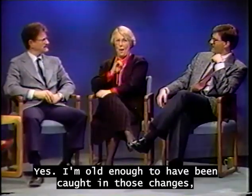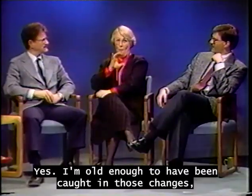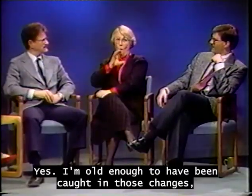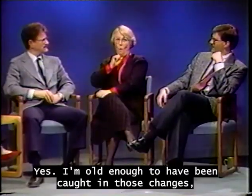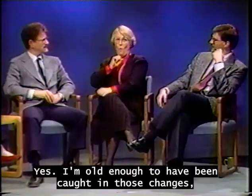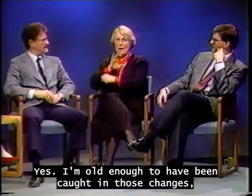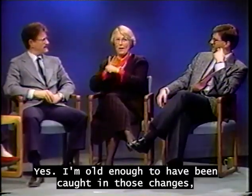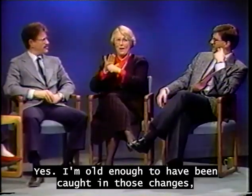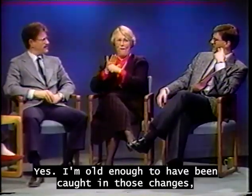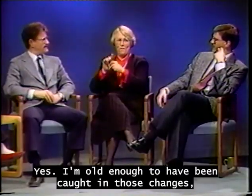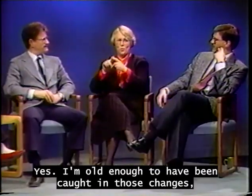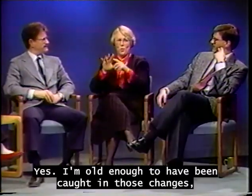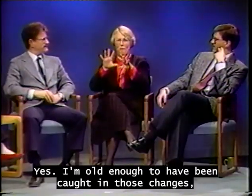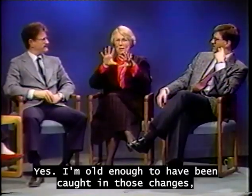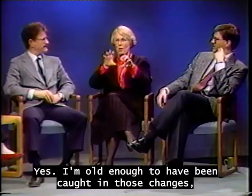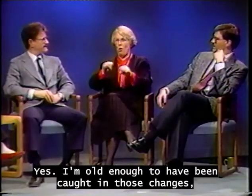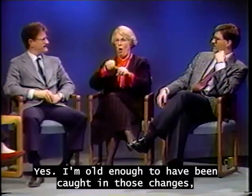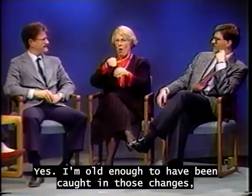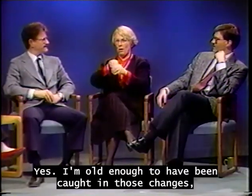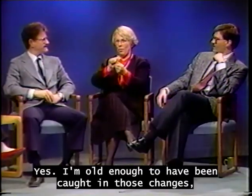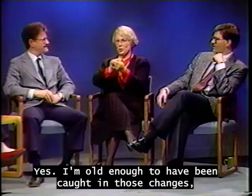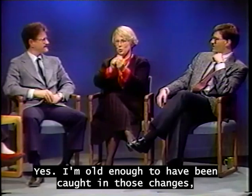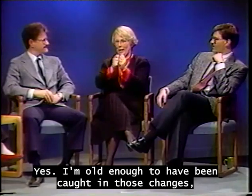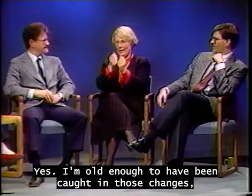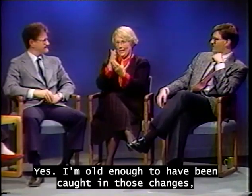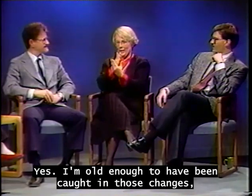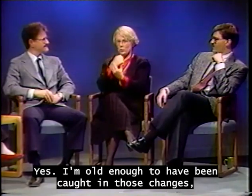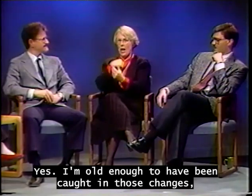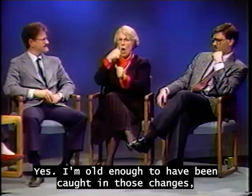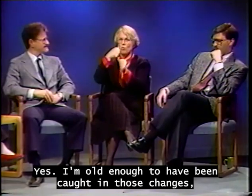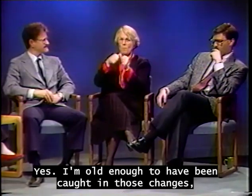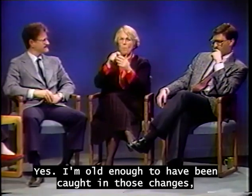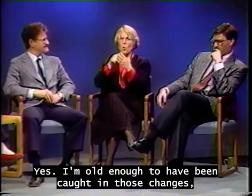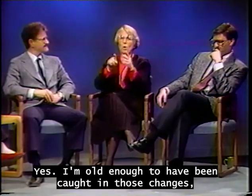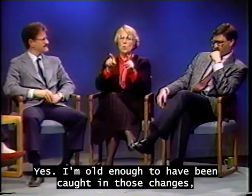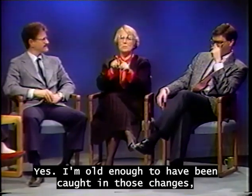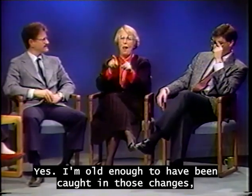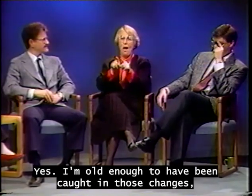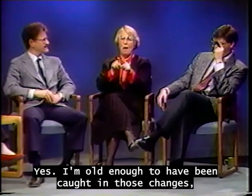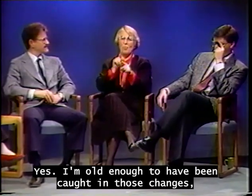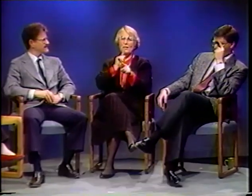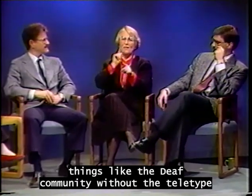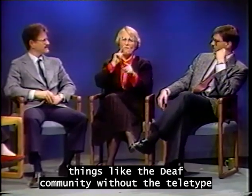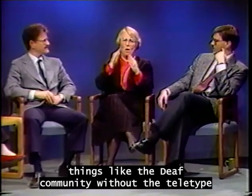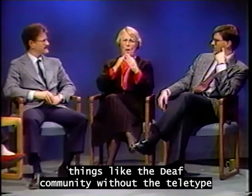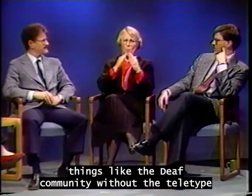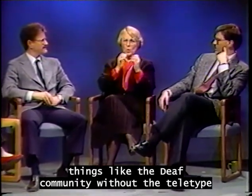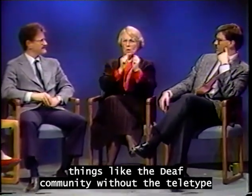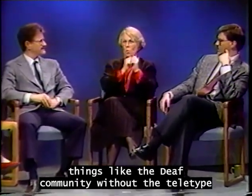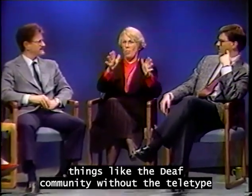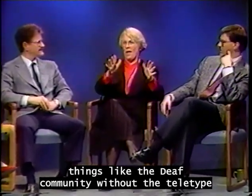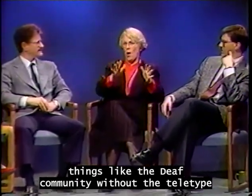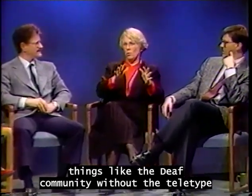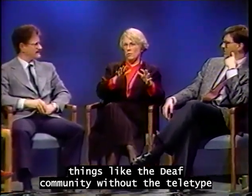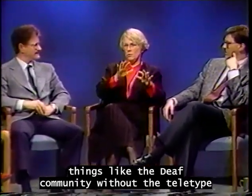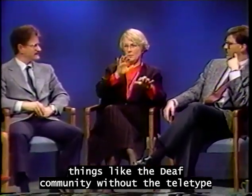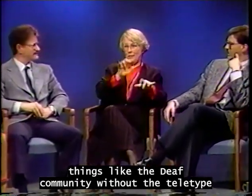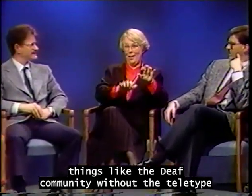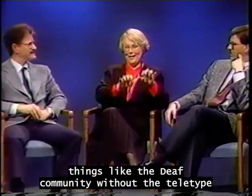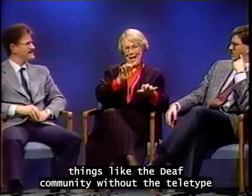Yes. I'm old enough to have been caught in those changes. Things like the deaf community without